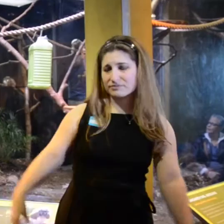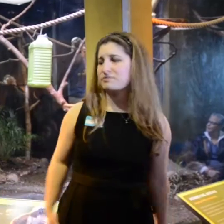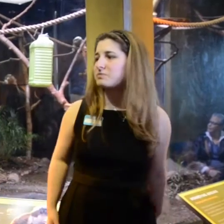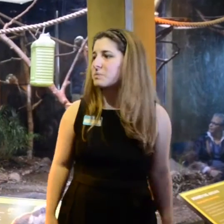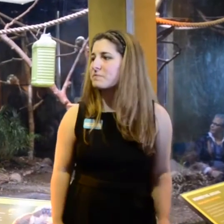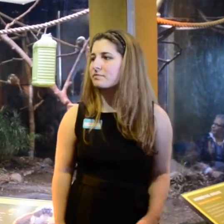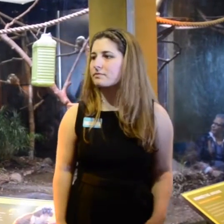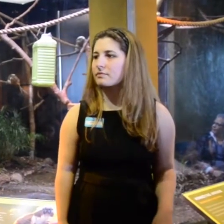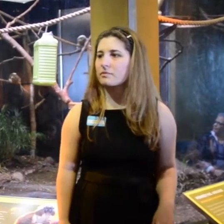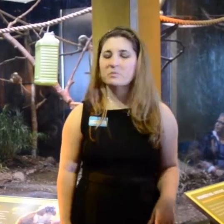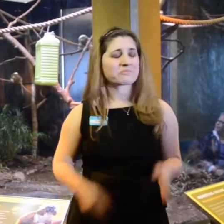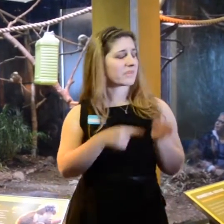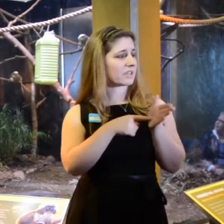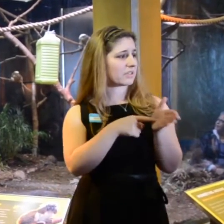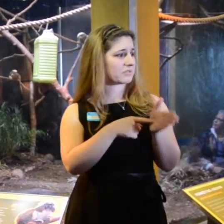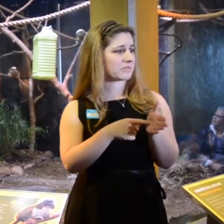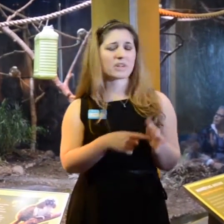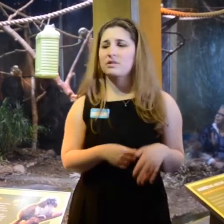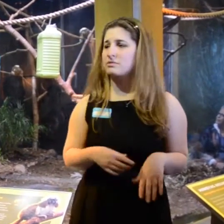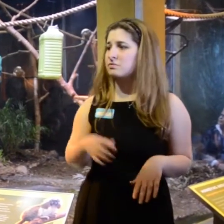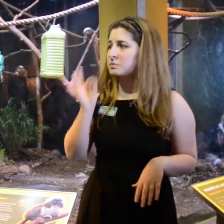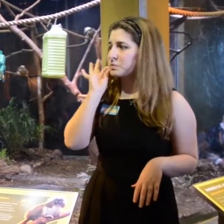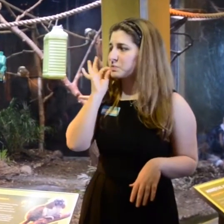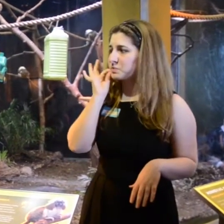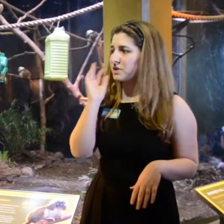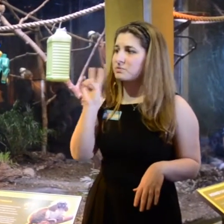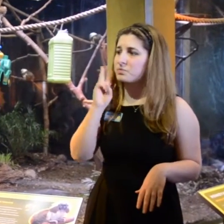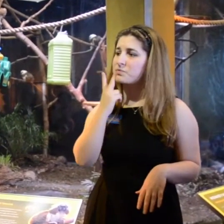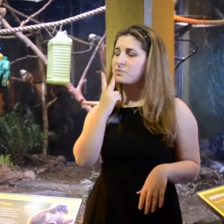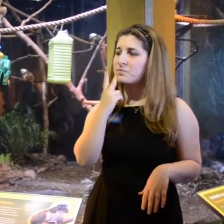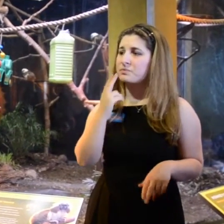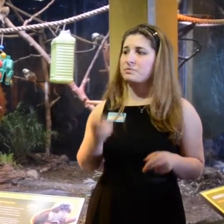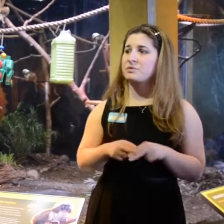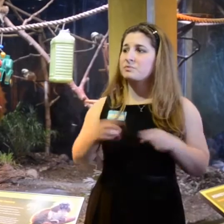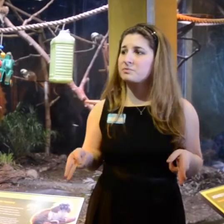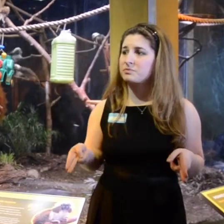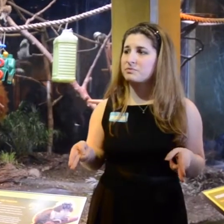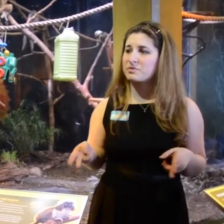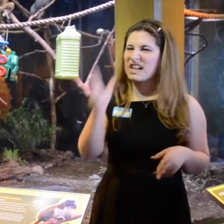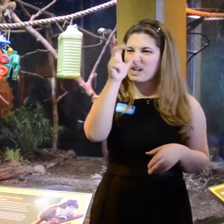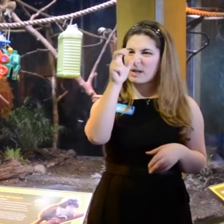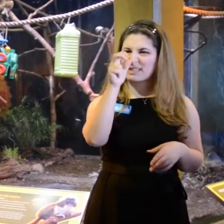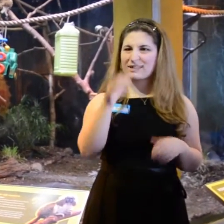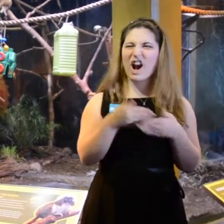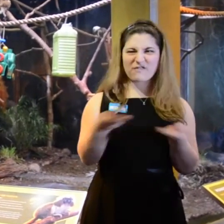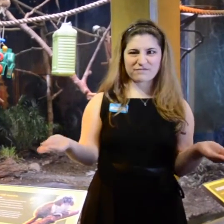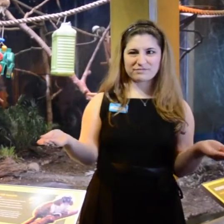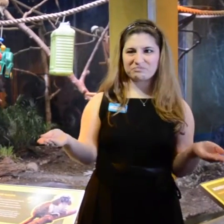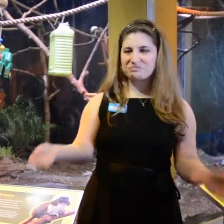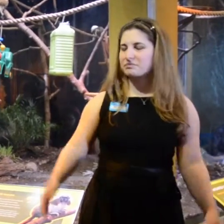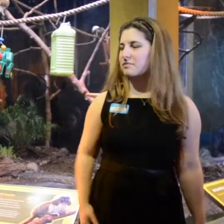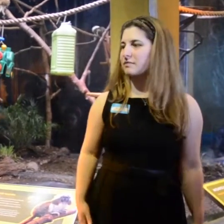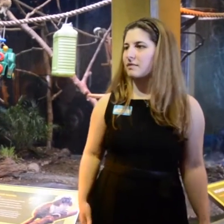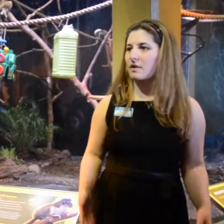animal material. Here their diet includes fruits, vegetables, eggs and insects. Now you